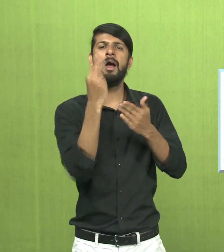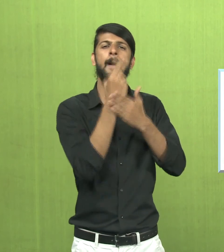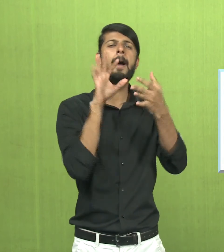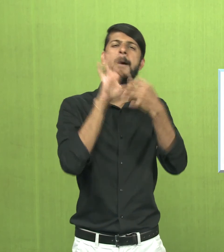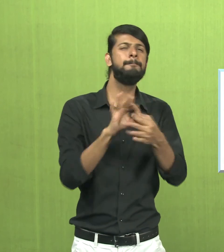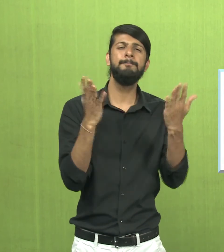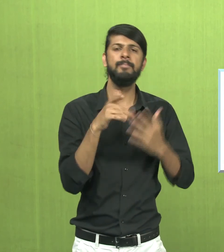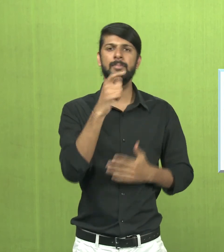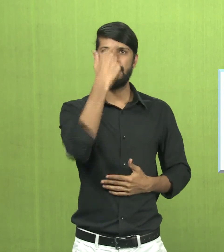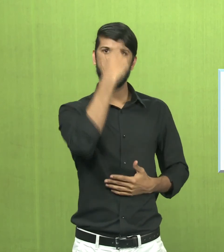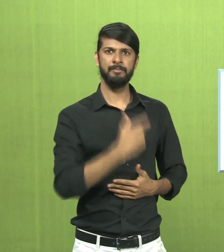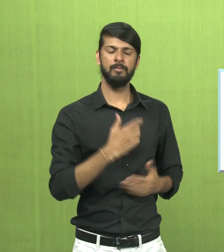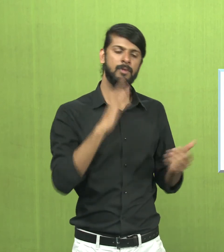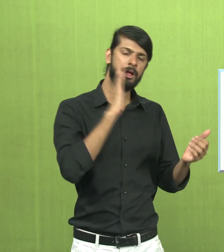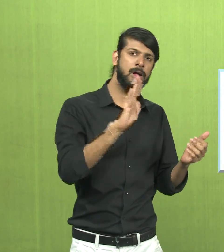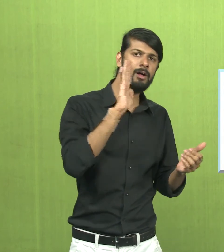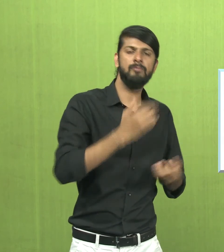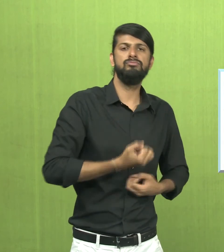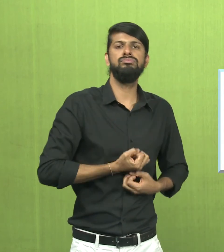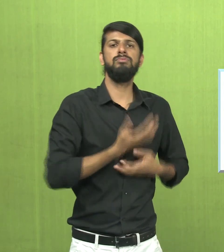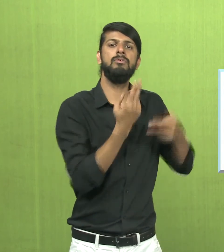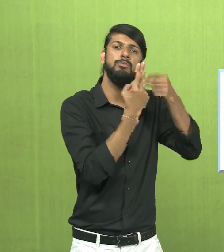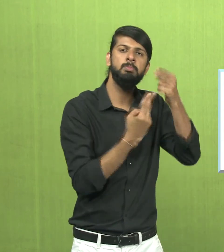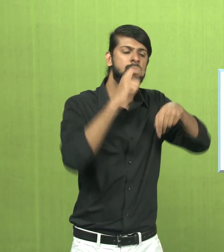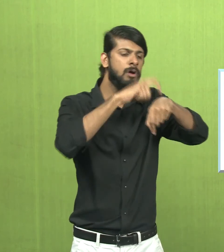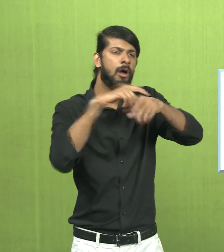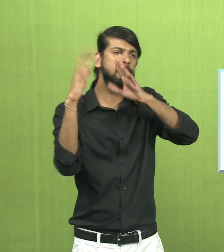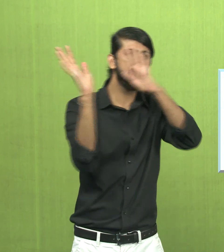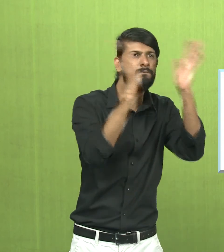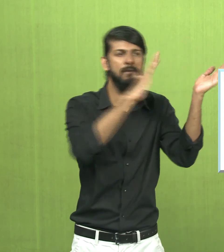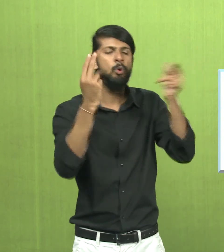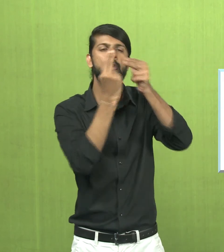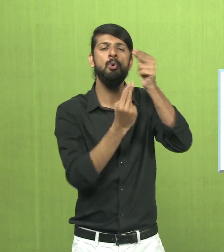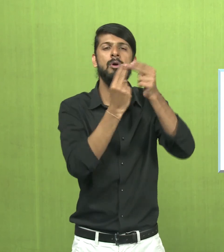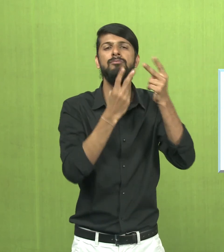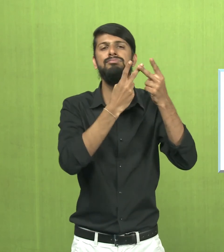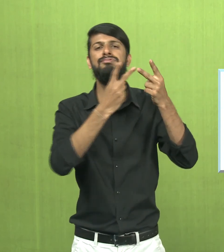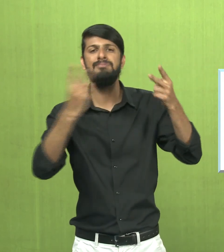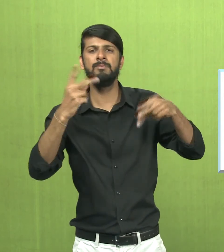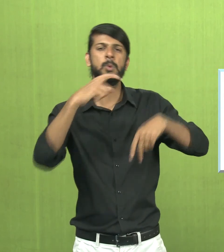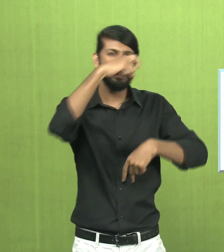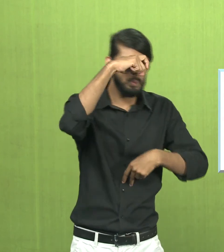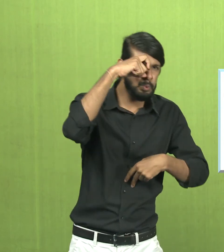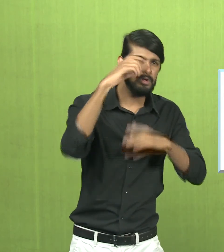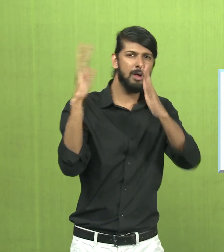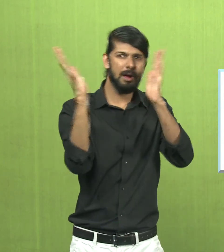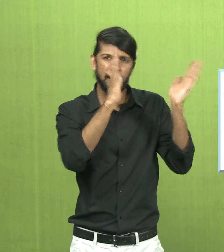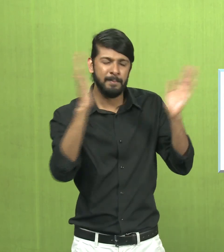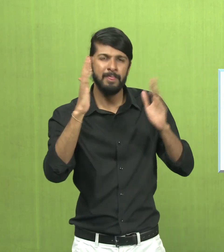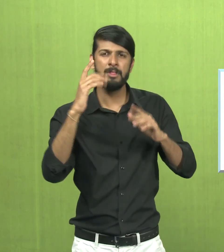For example, the woman in this painting, Todi Ragini, according to the weather or the season in that time, in that